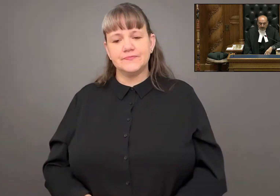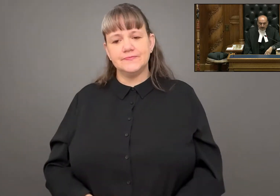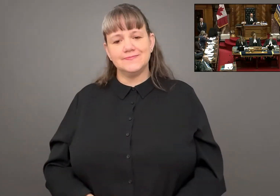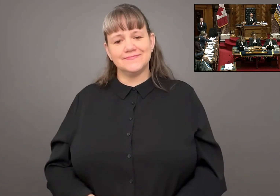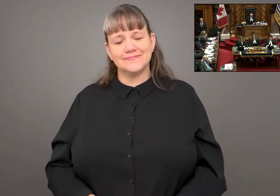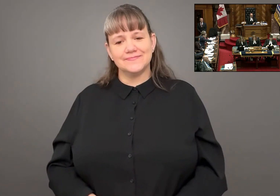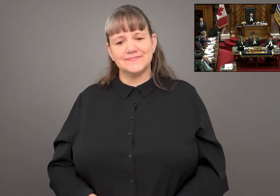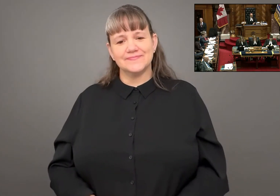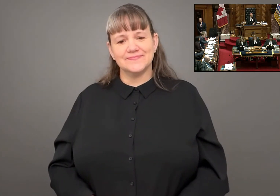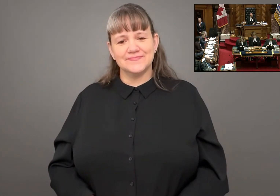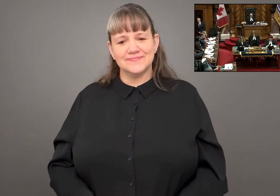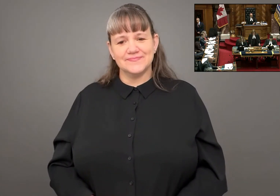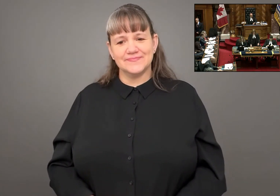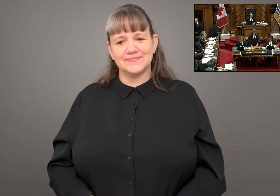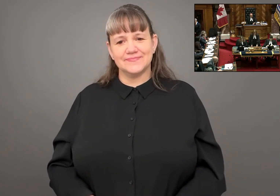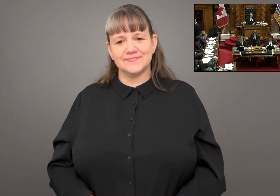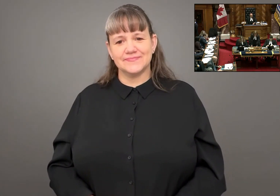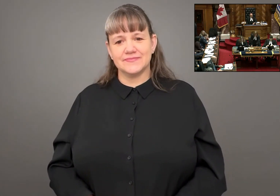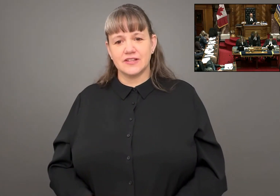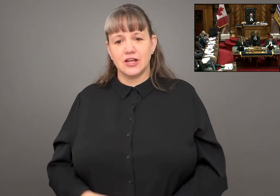Madam Clerk.